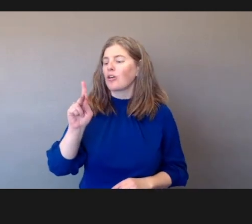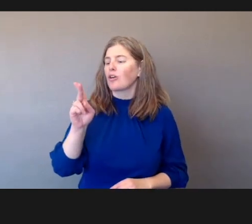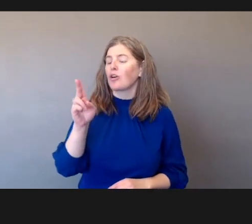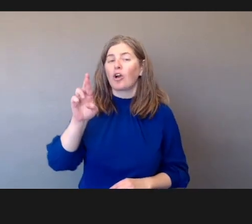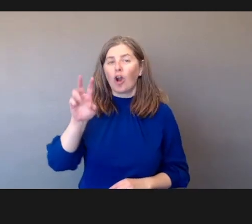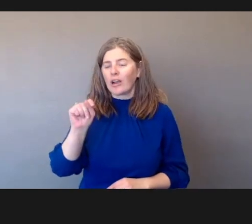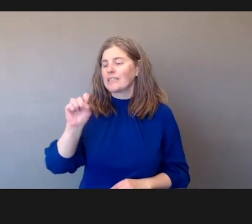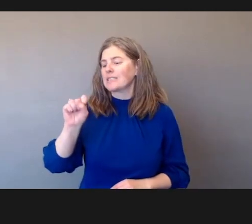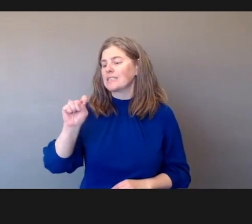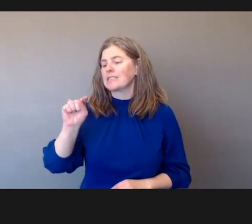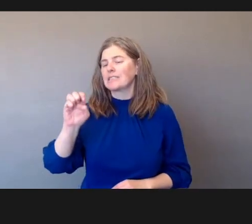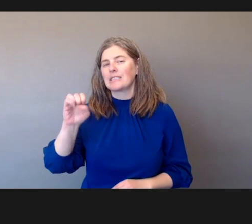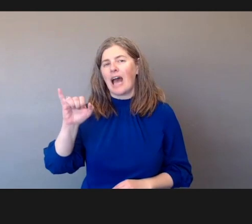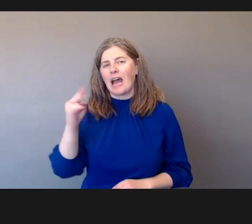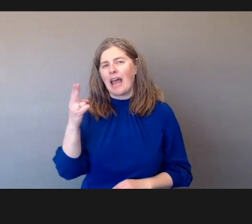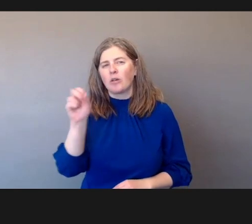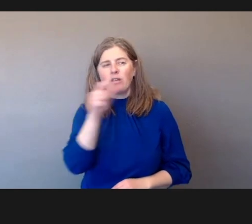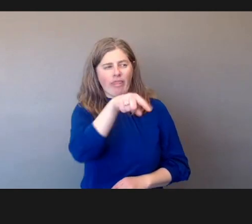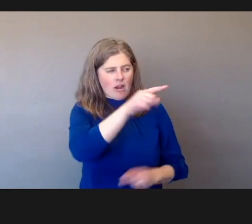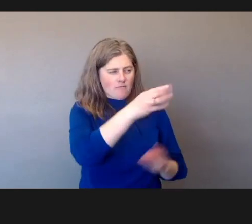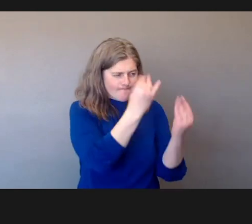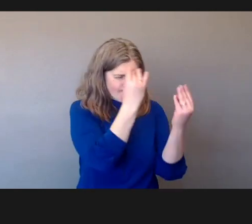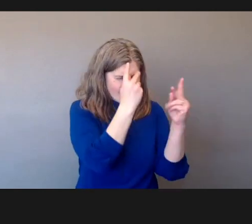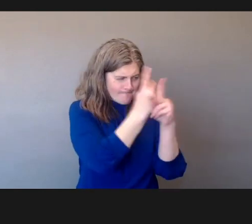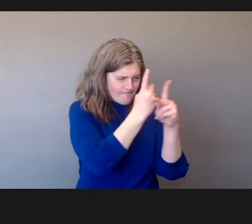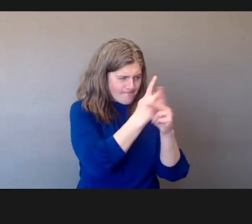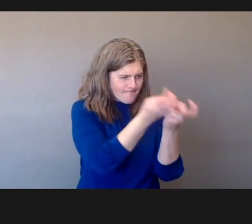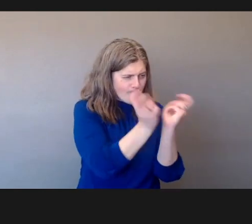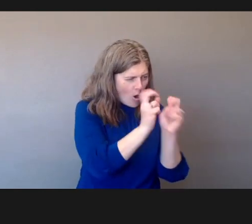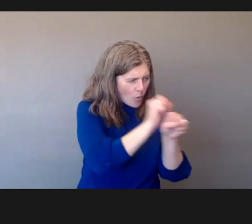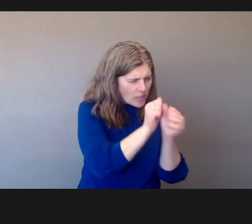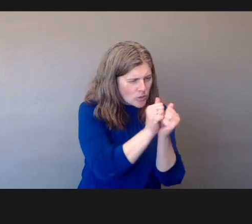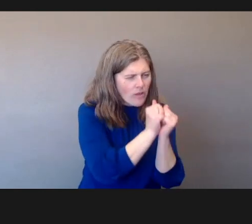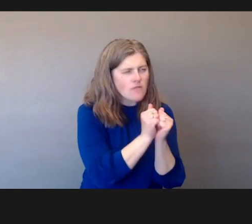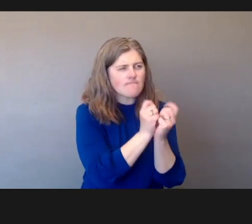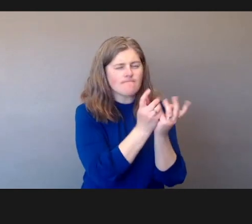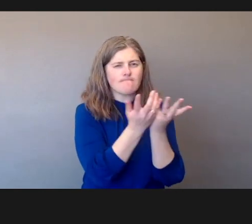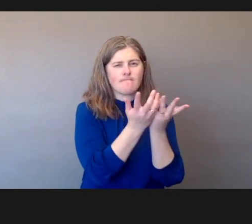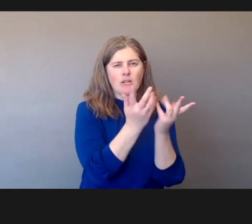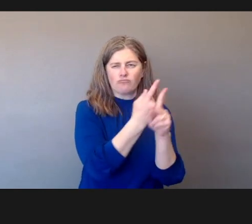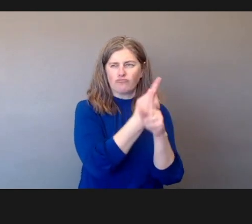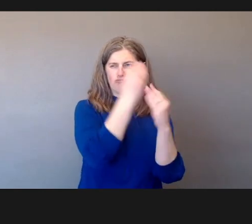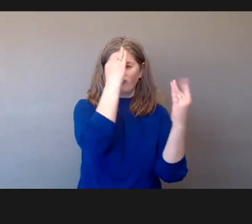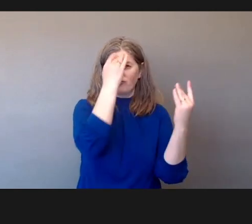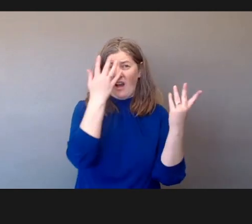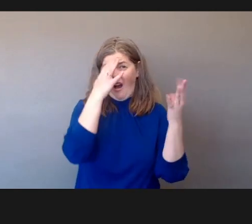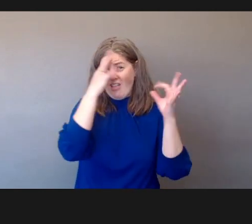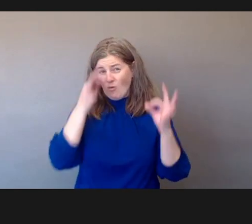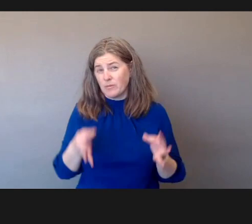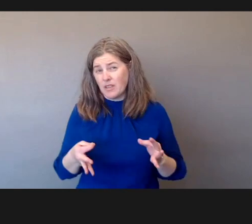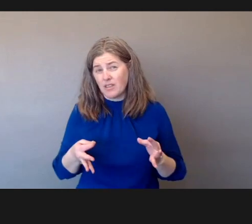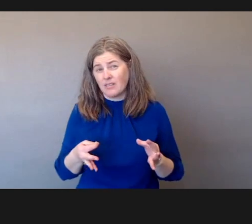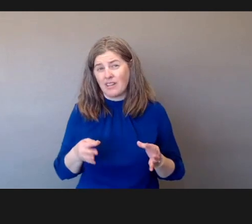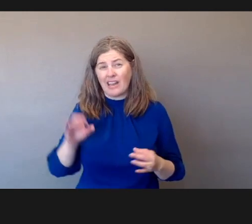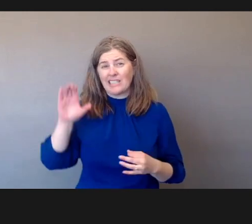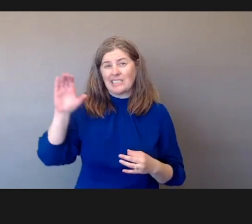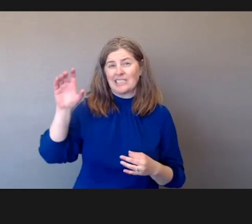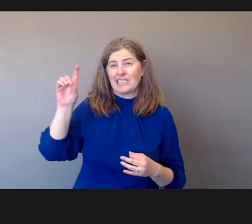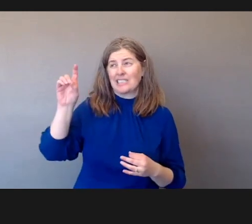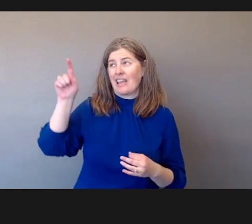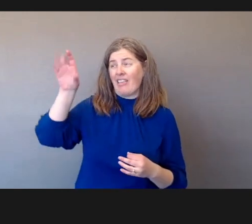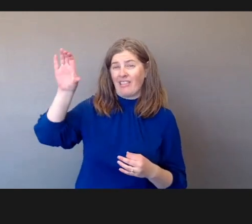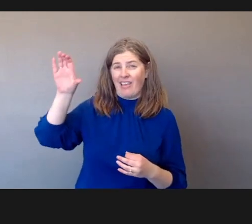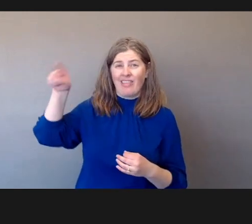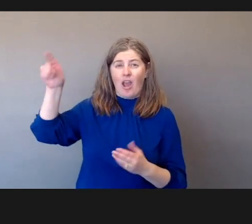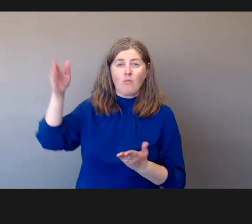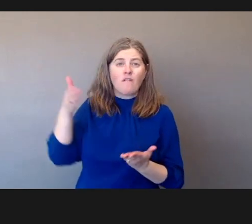that work very closely on this are digesting the data. I think ultimately the CDC is providing everyone